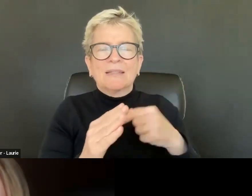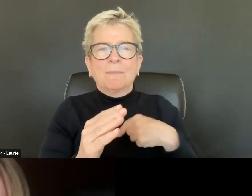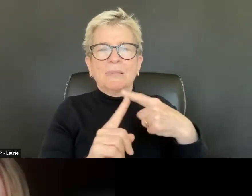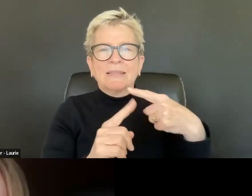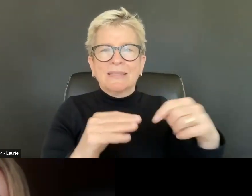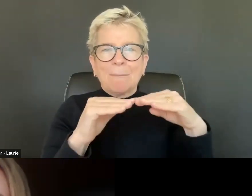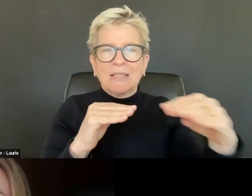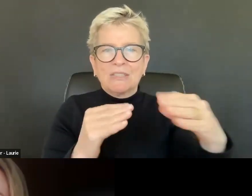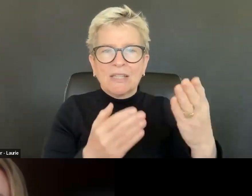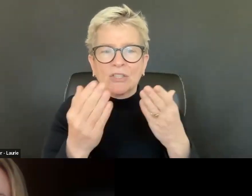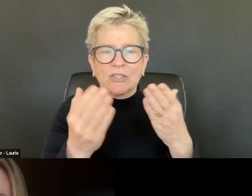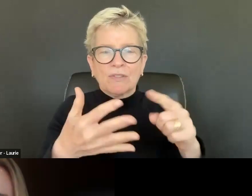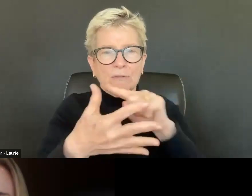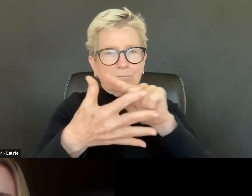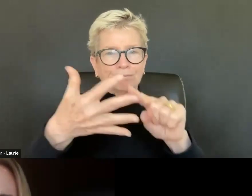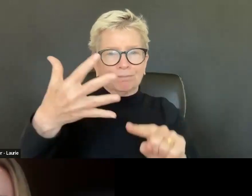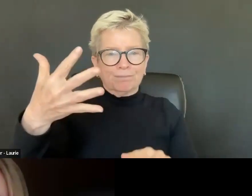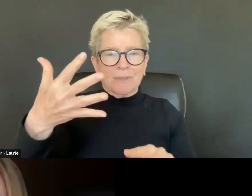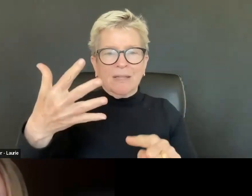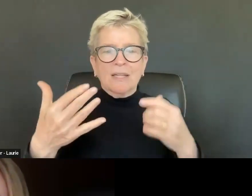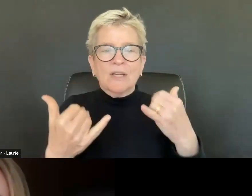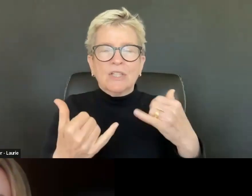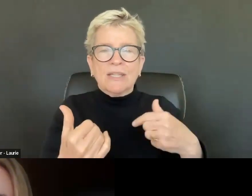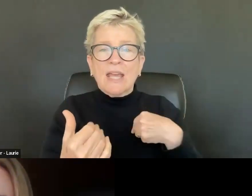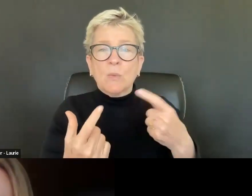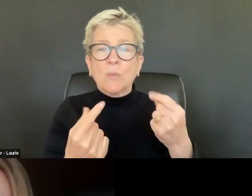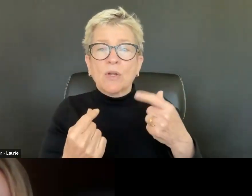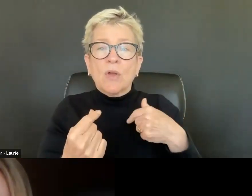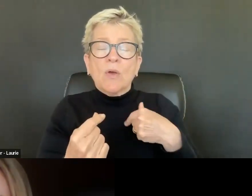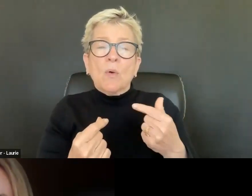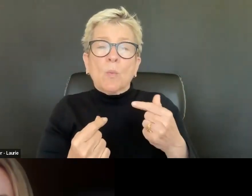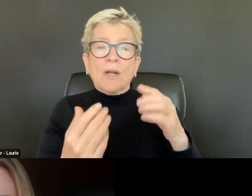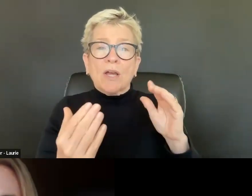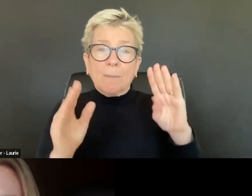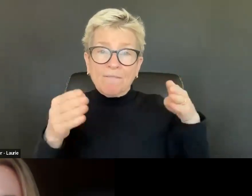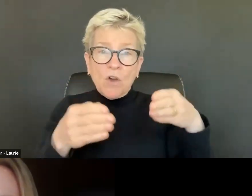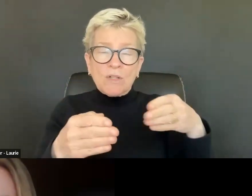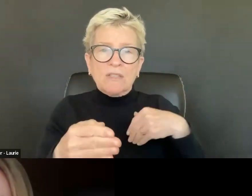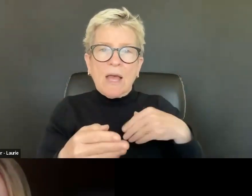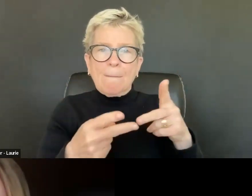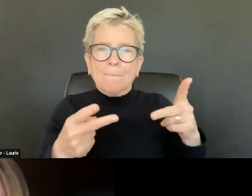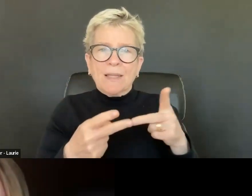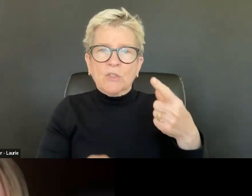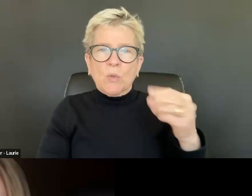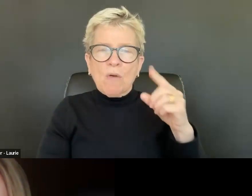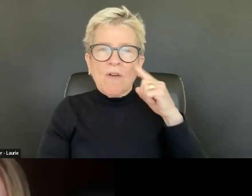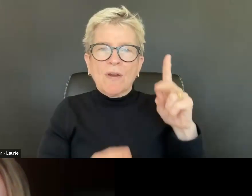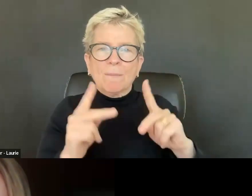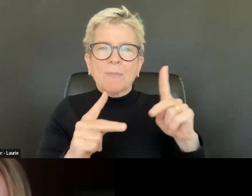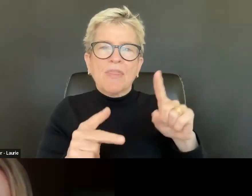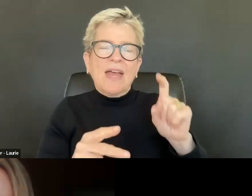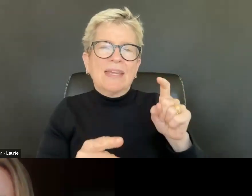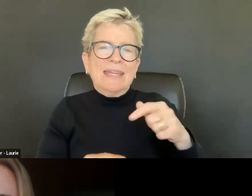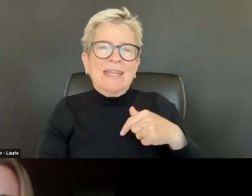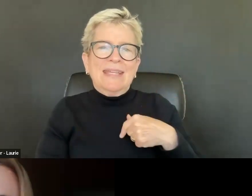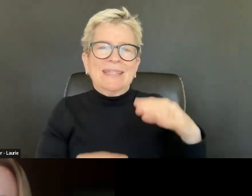services. Today at this meeting, we'll be tackling a place to go for people who need crisis stabilization services, and we